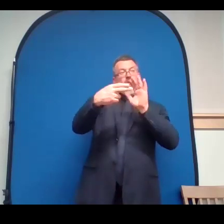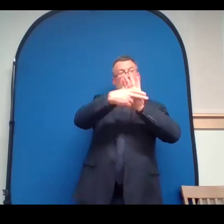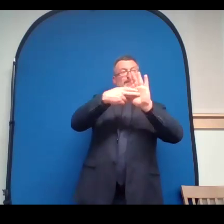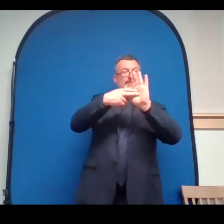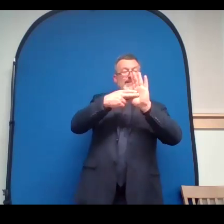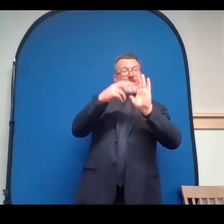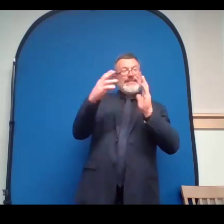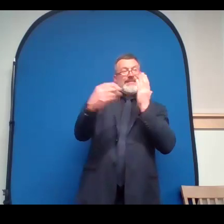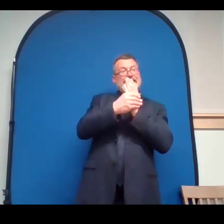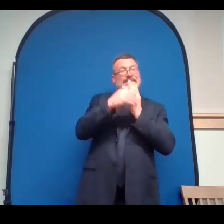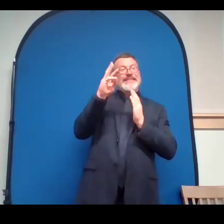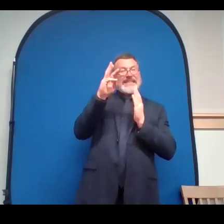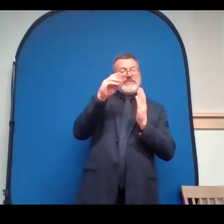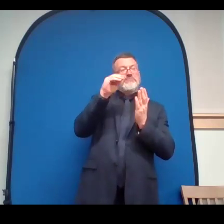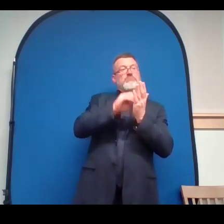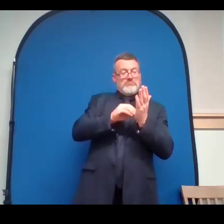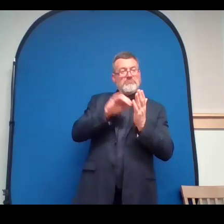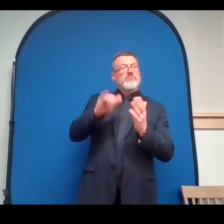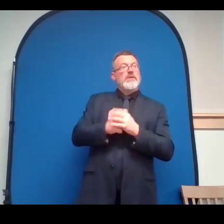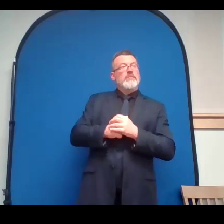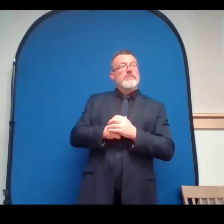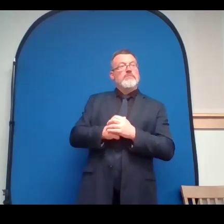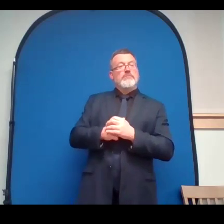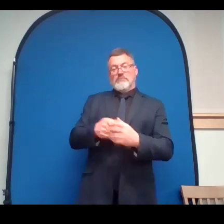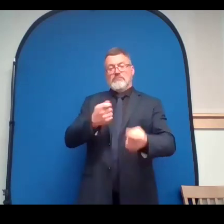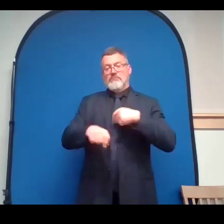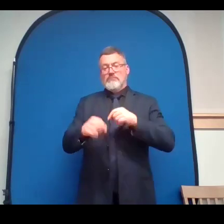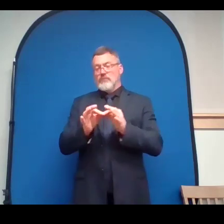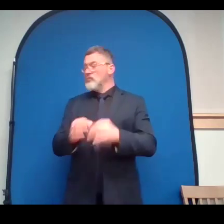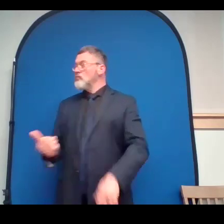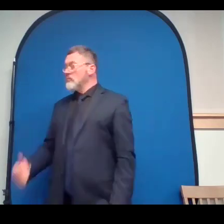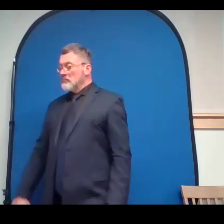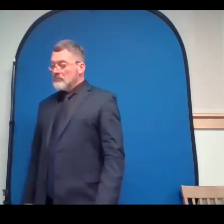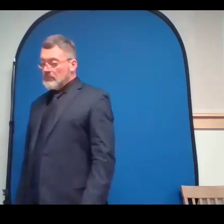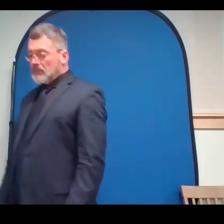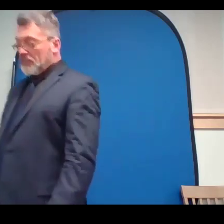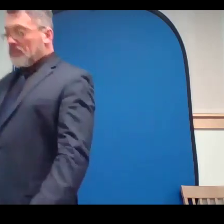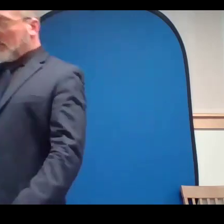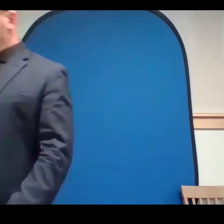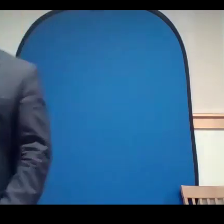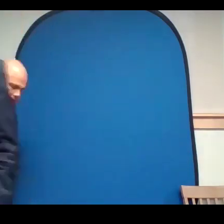was completed, sir. So Mo was supposed to call